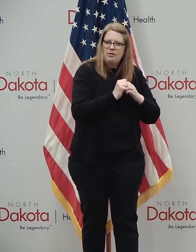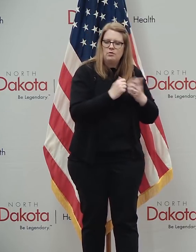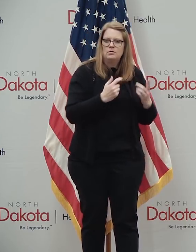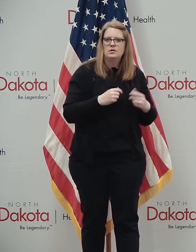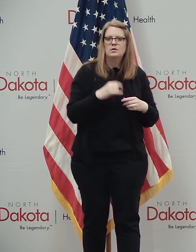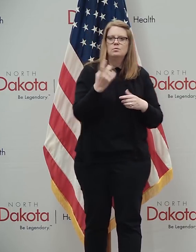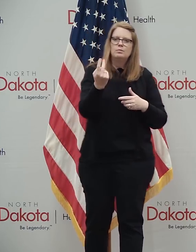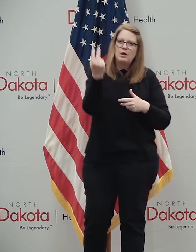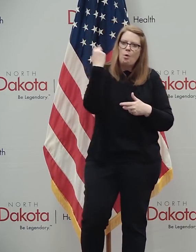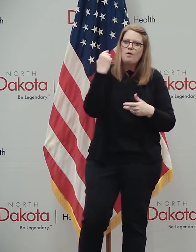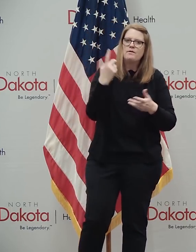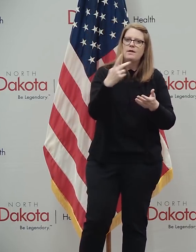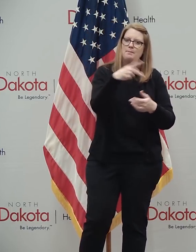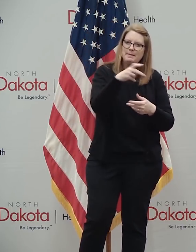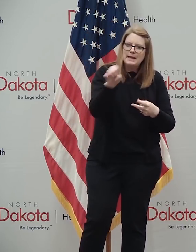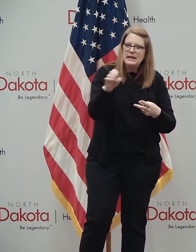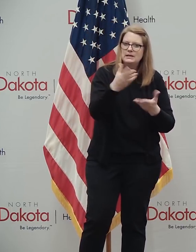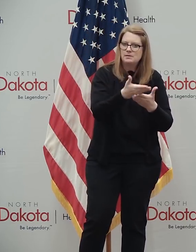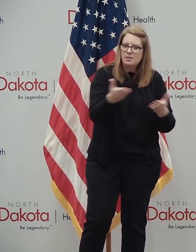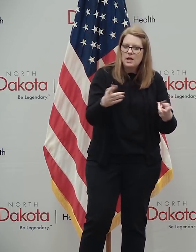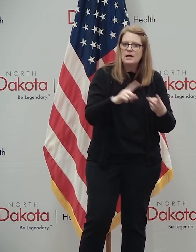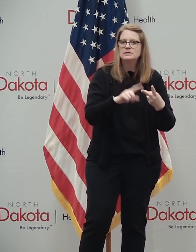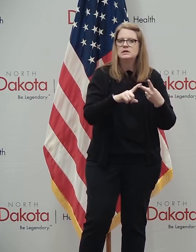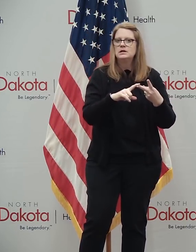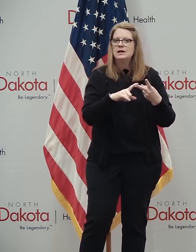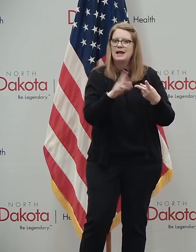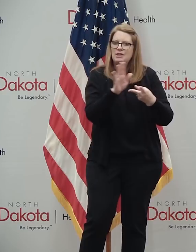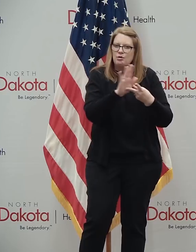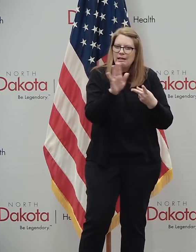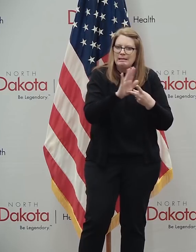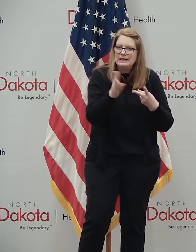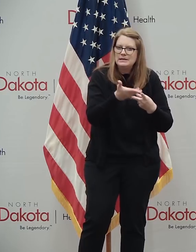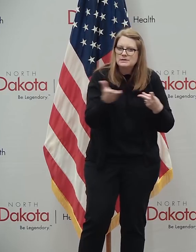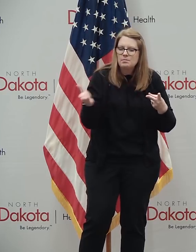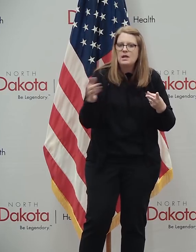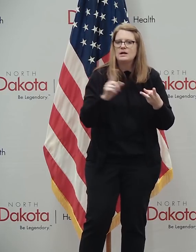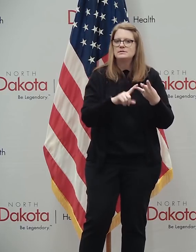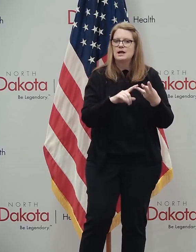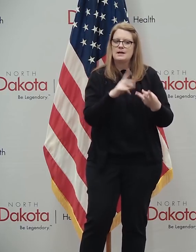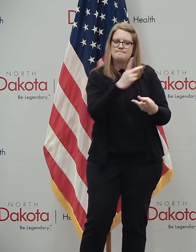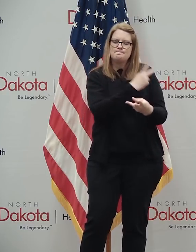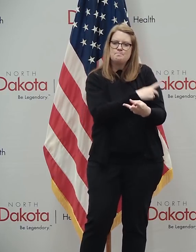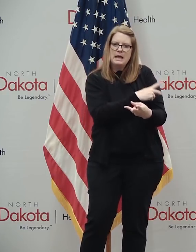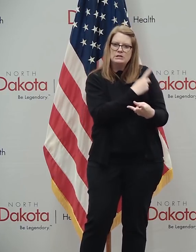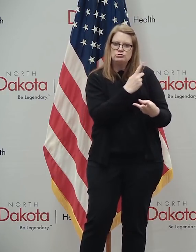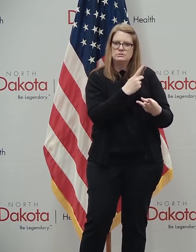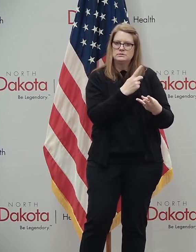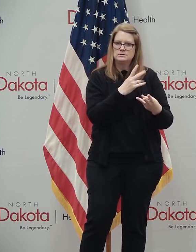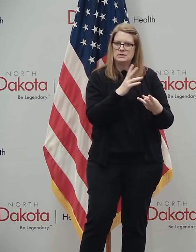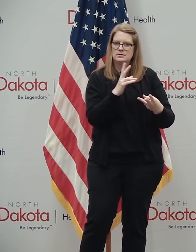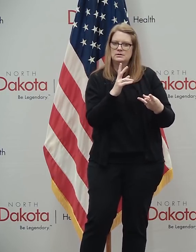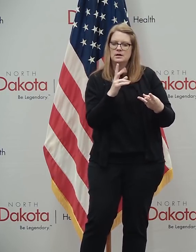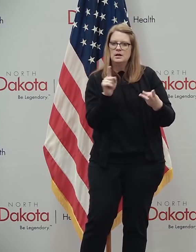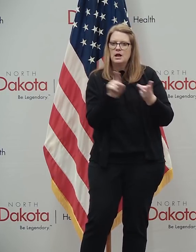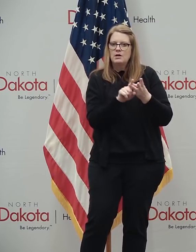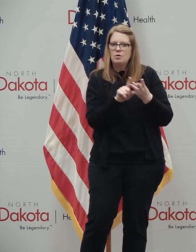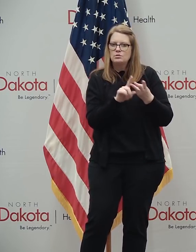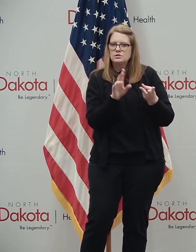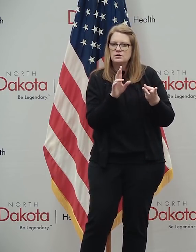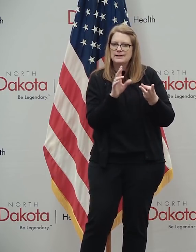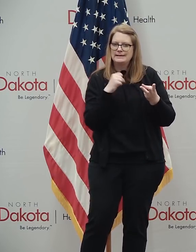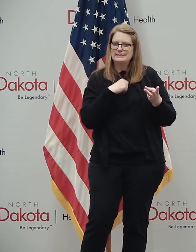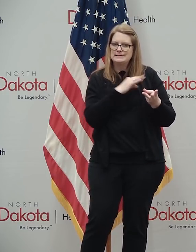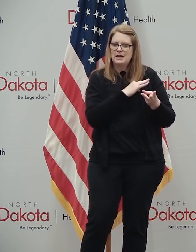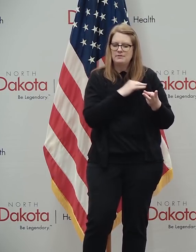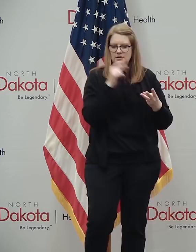cleaning supplies, and then we look at the ongoing patient residents. And as we're building this up, it is becoming more meshed together with the